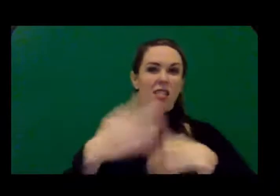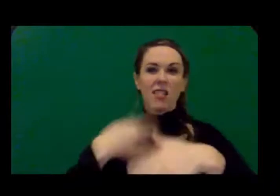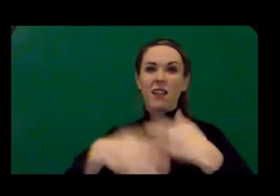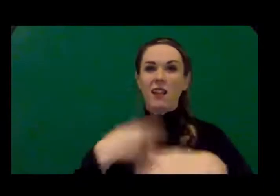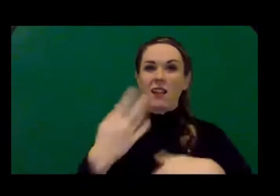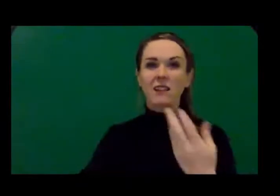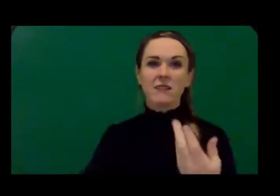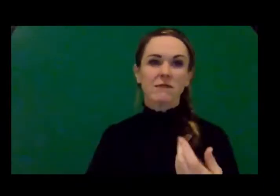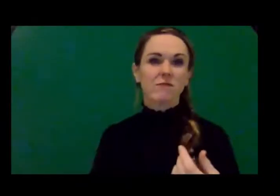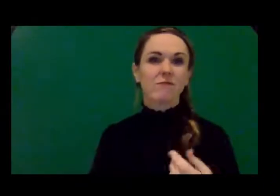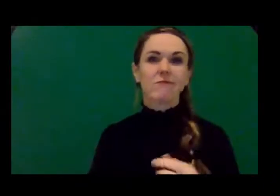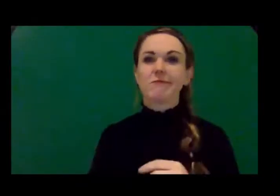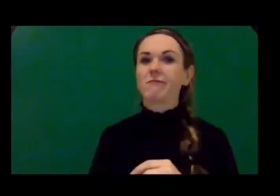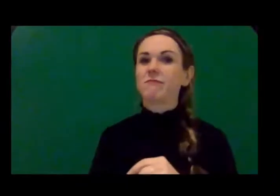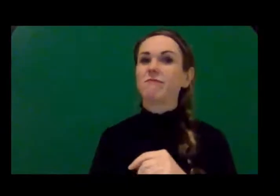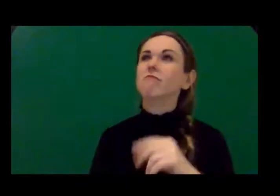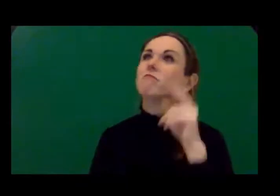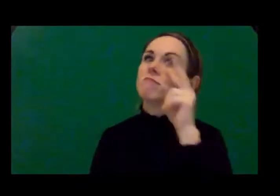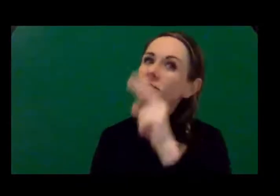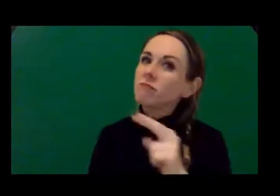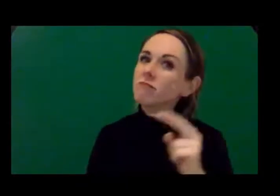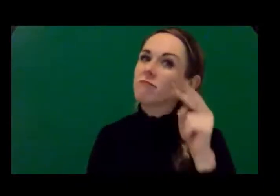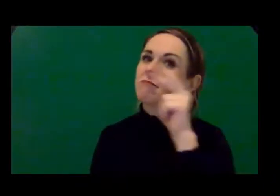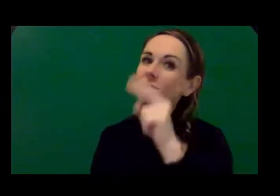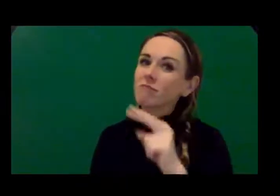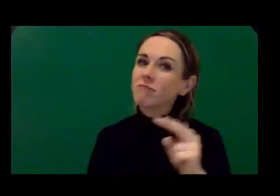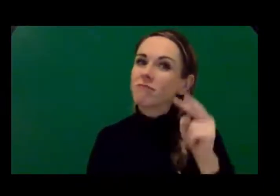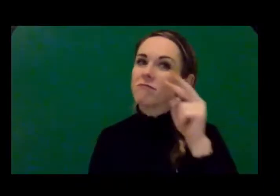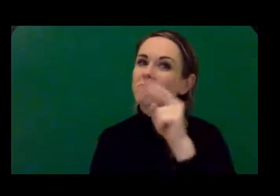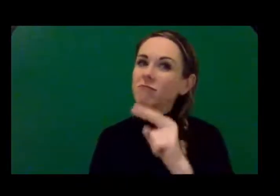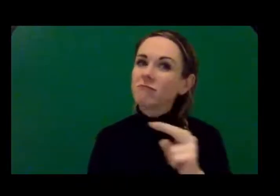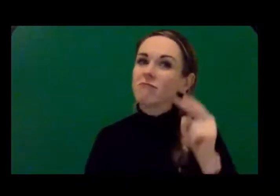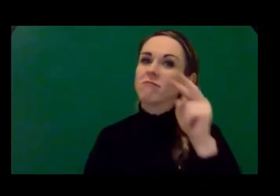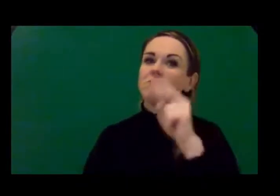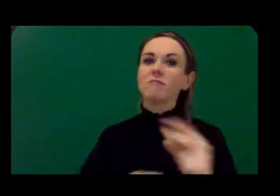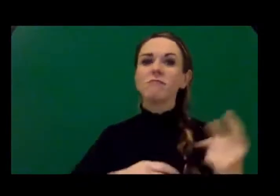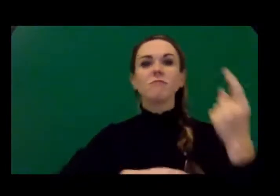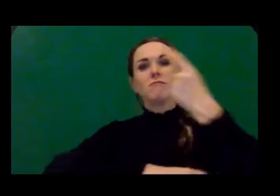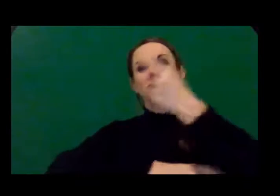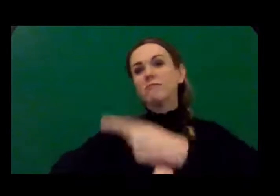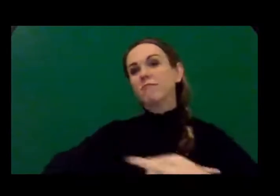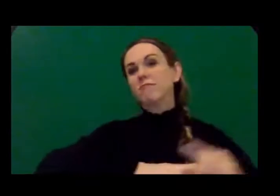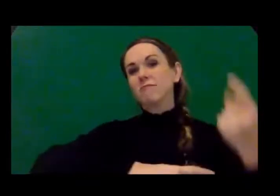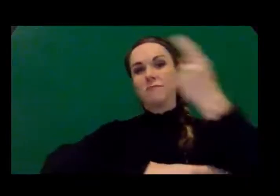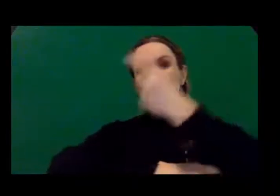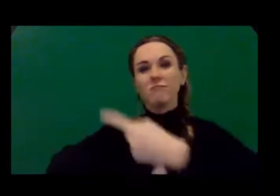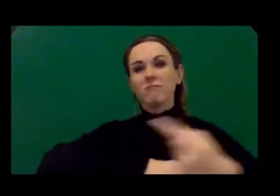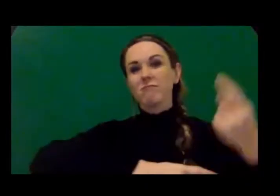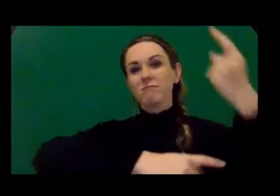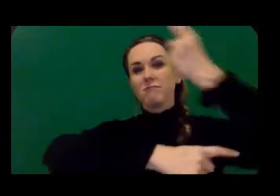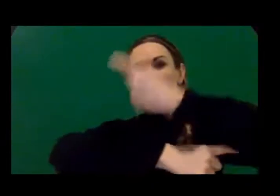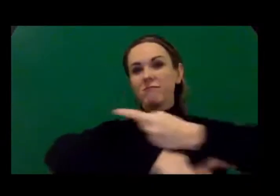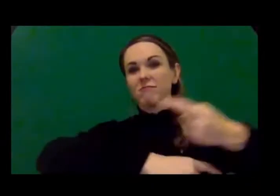Keeps watching and watching day after day after day.